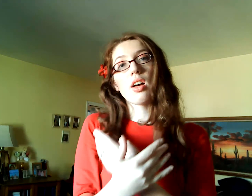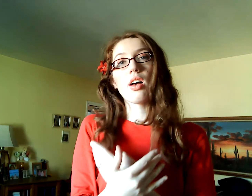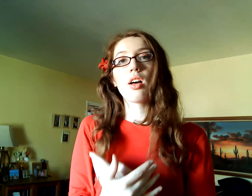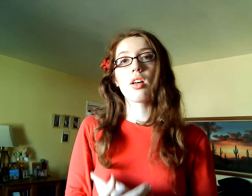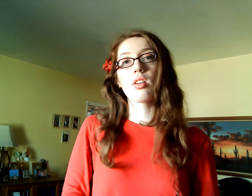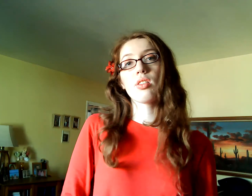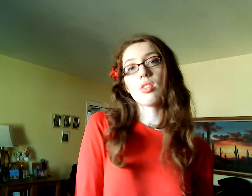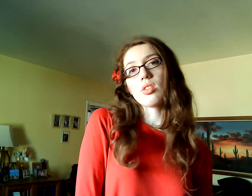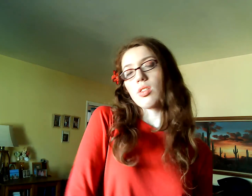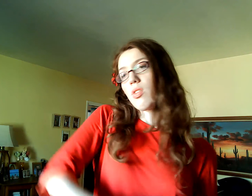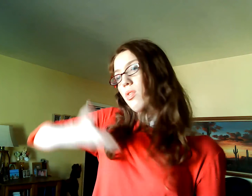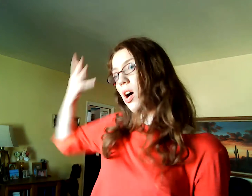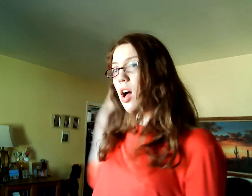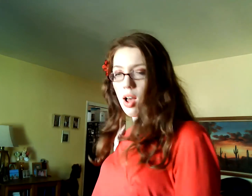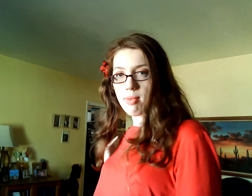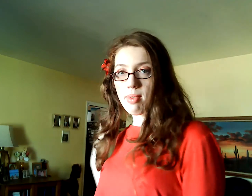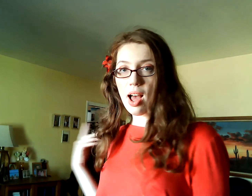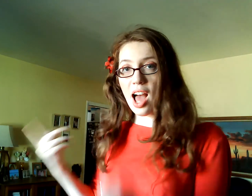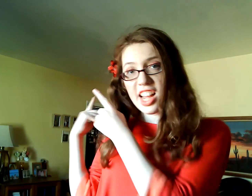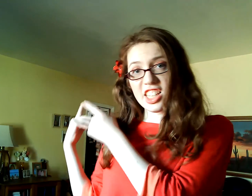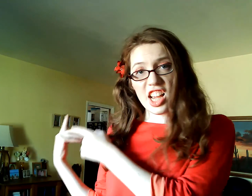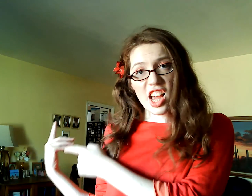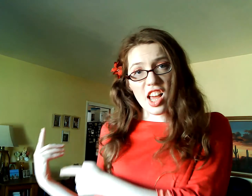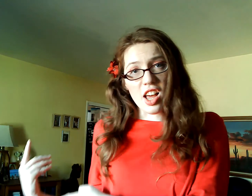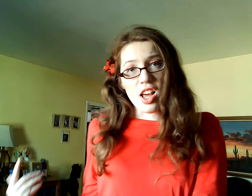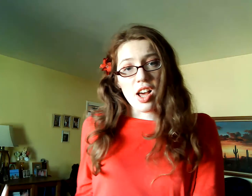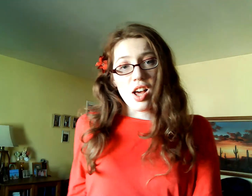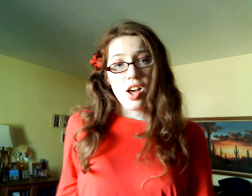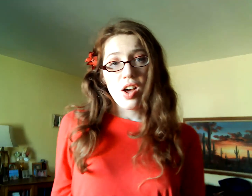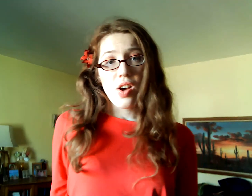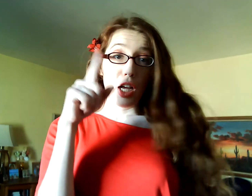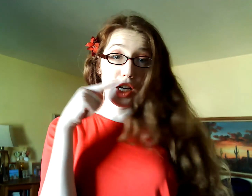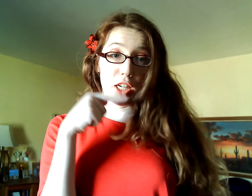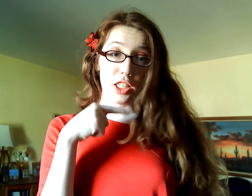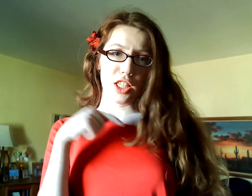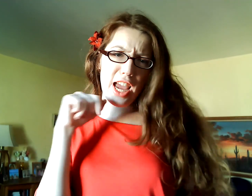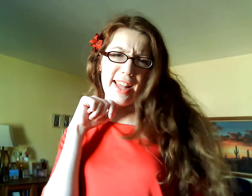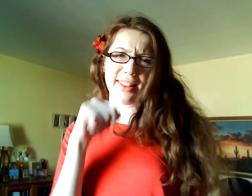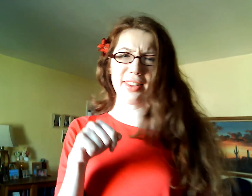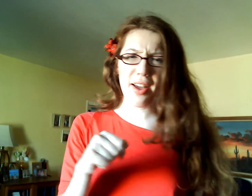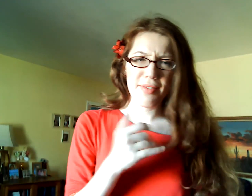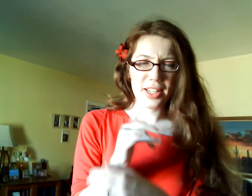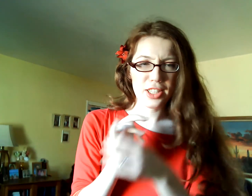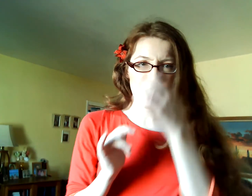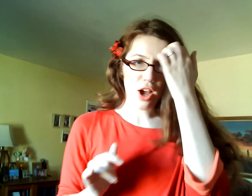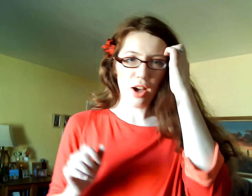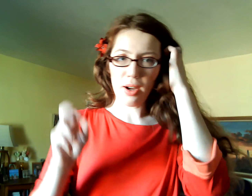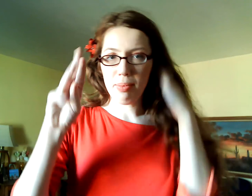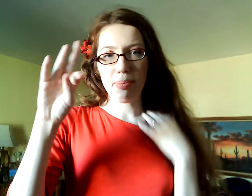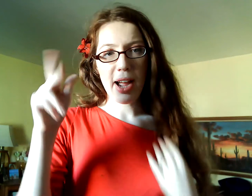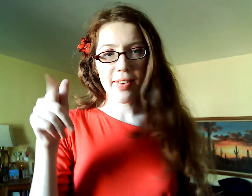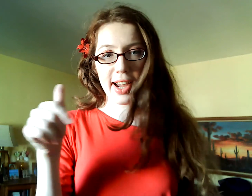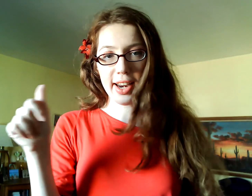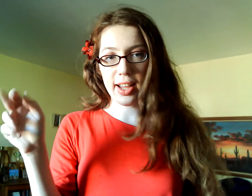fall behind you. Gotta say I love this song by Rihanna.